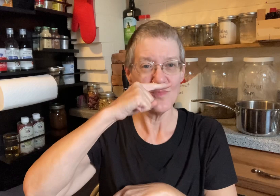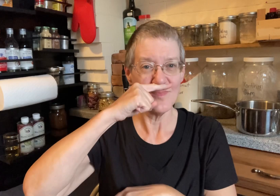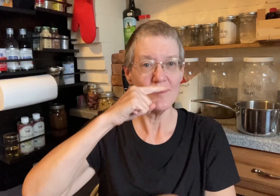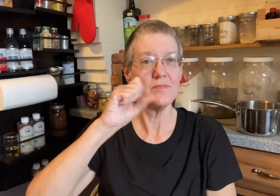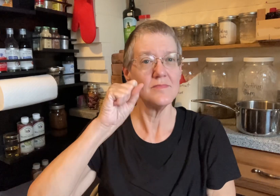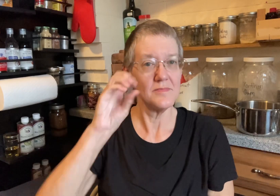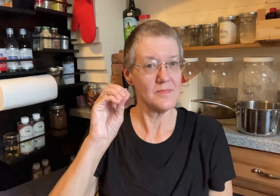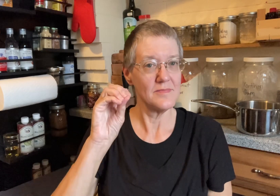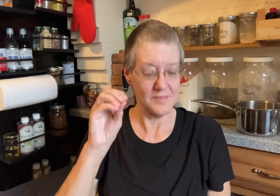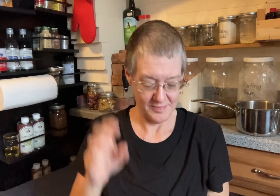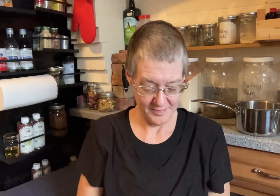corn.